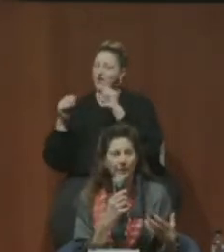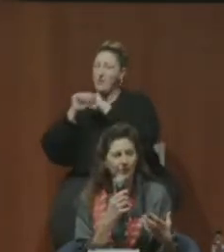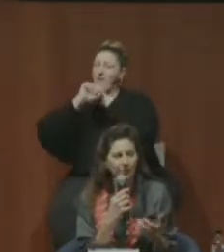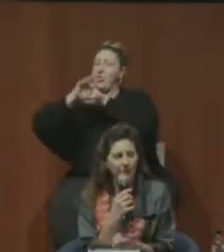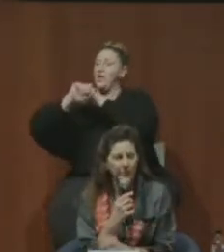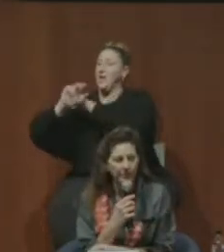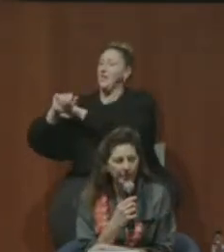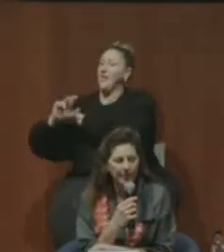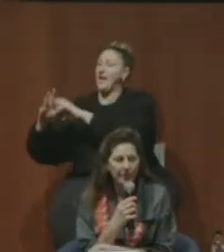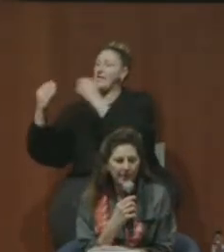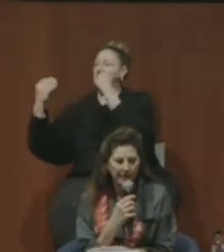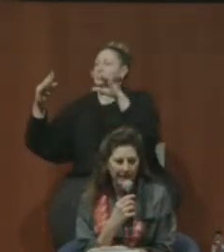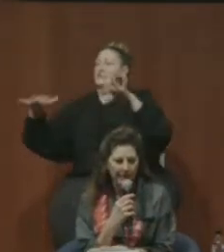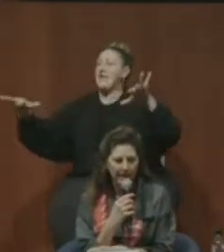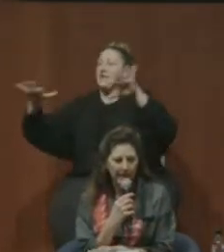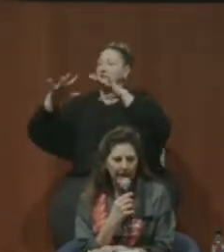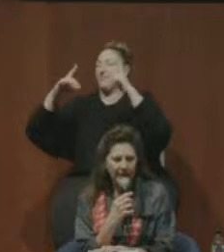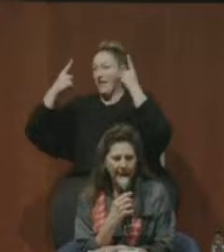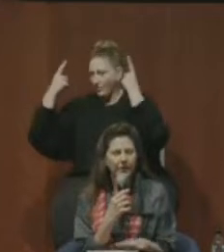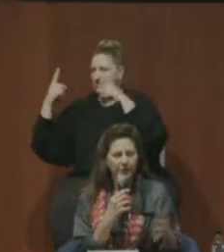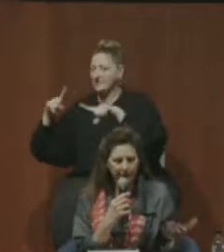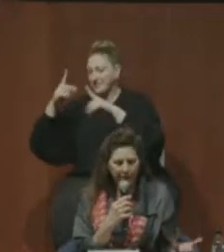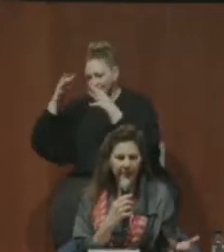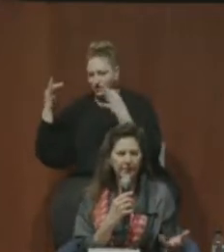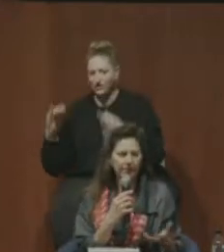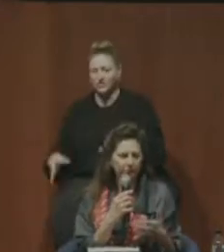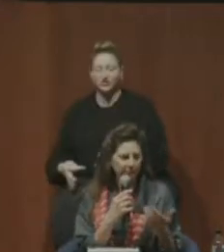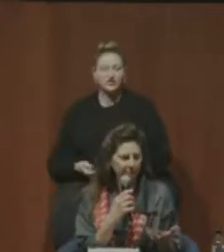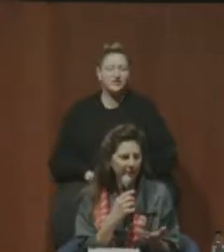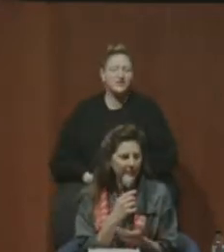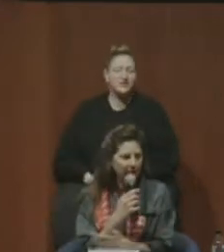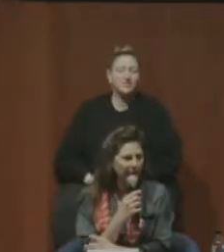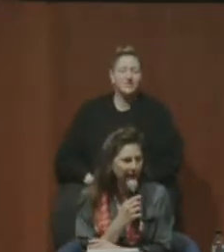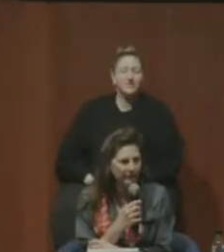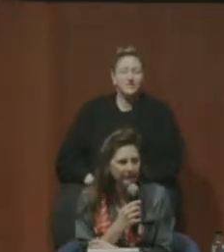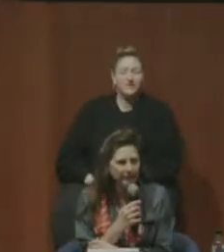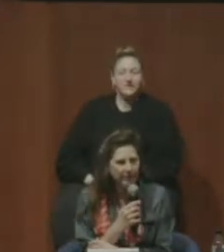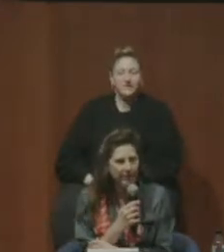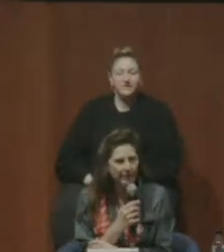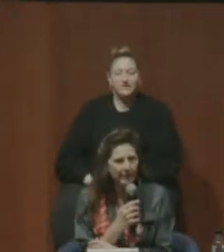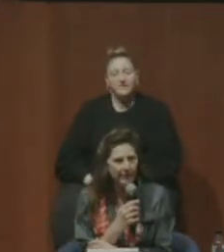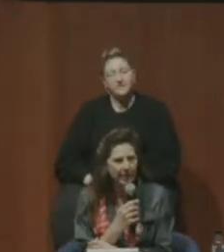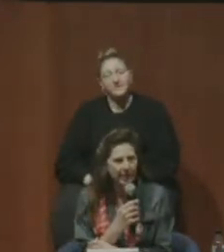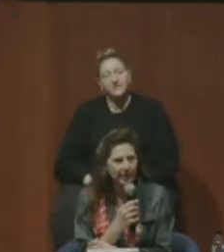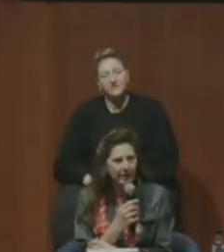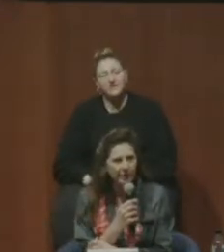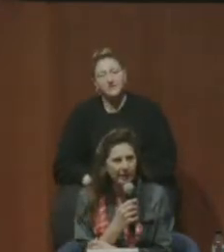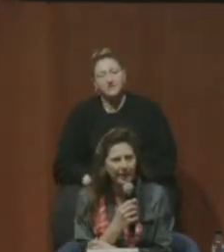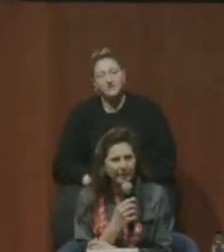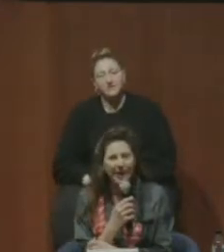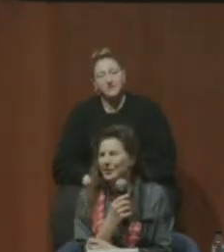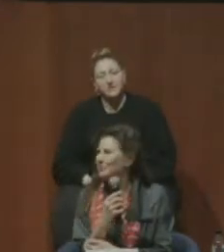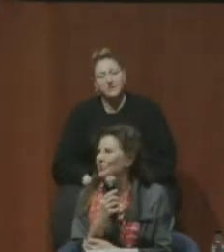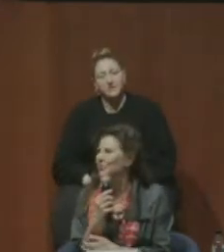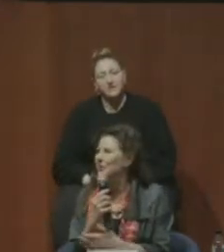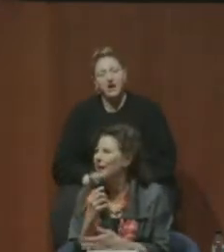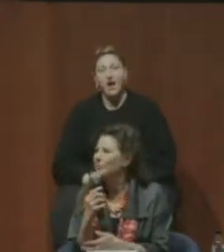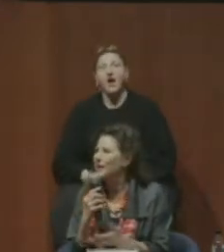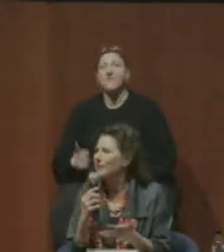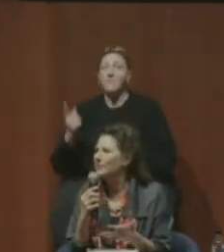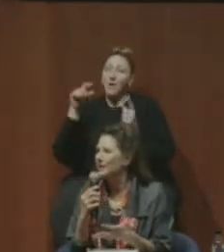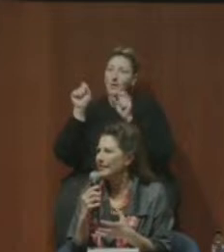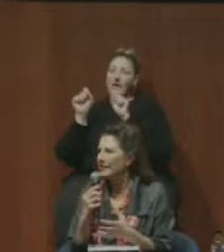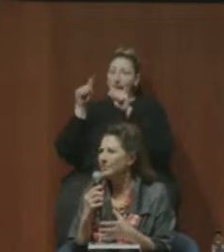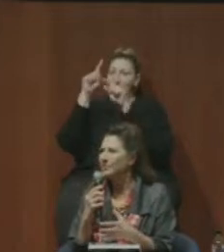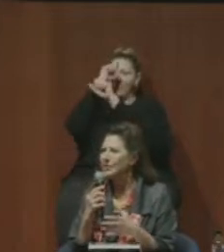how to situate that. And I go to the leaders who've been part of my life, and they would say, you know, we can imagine a world without